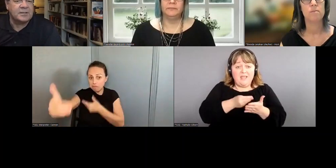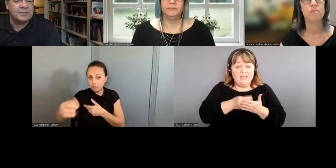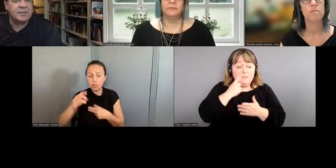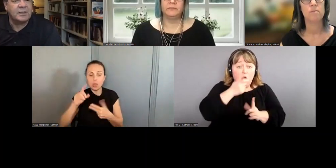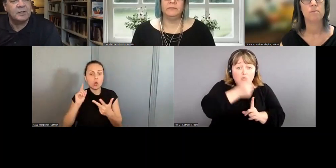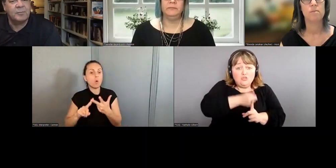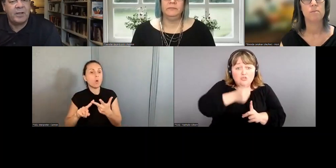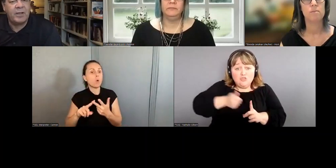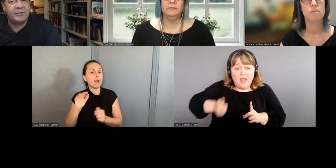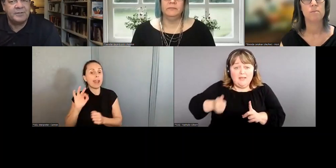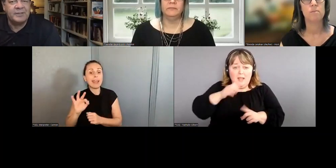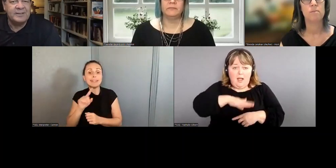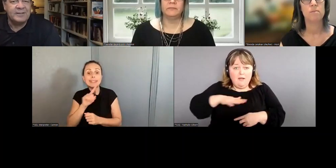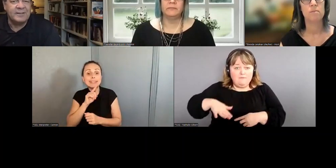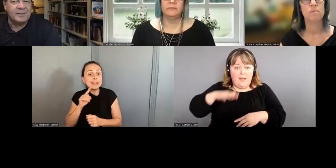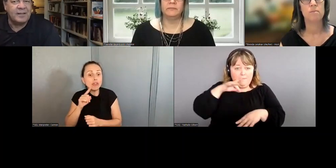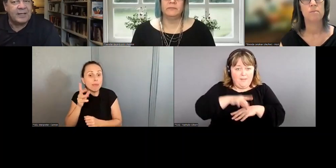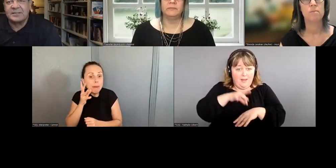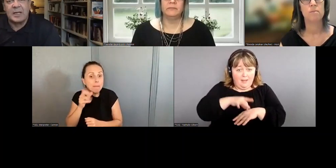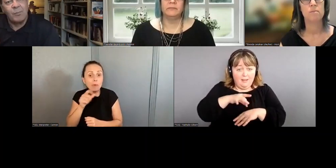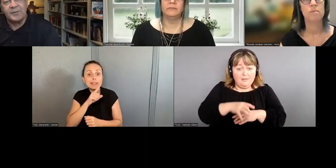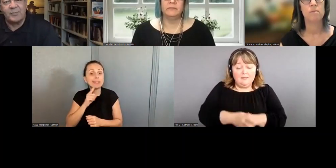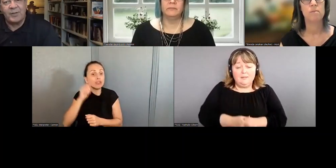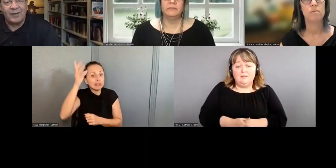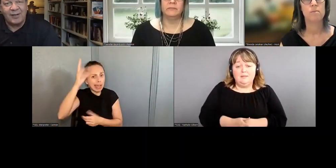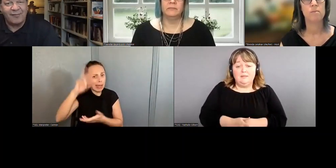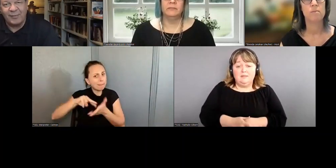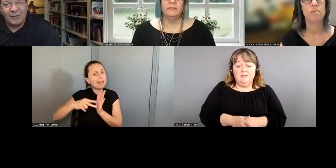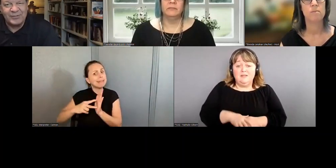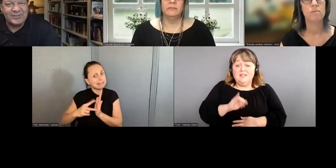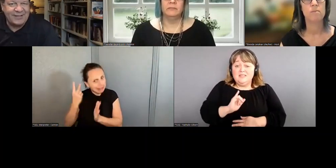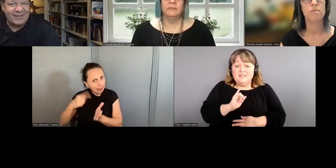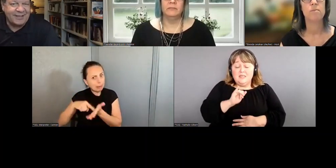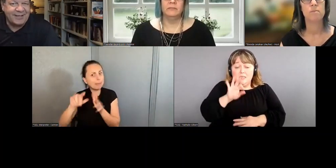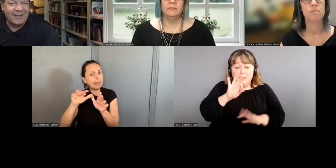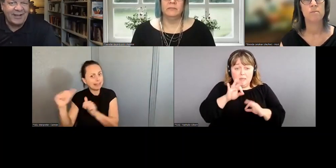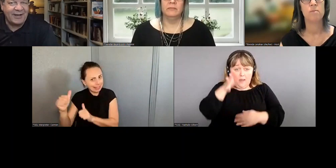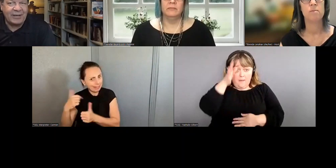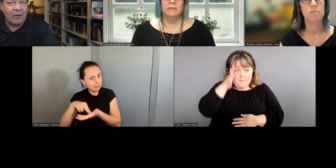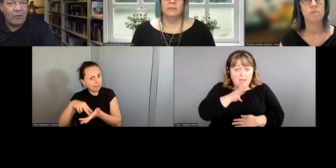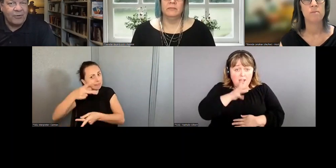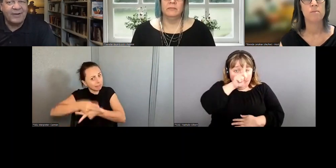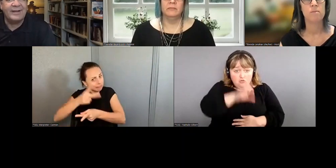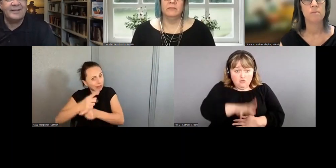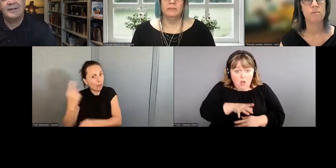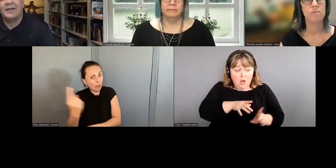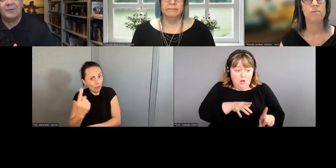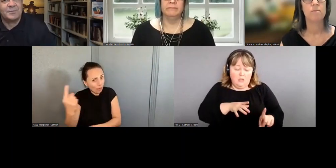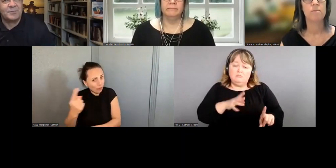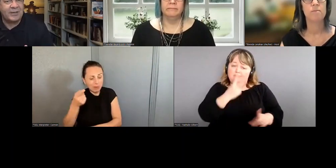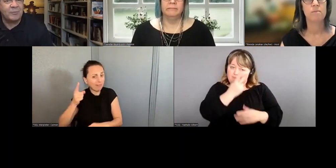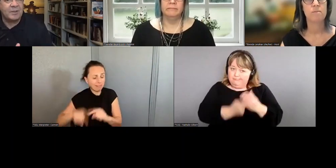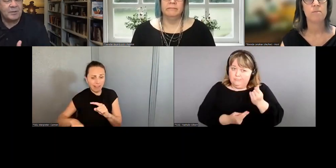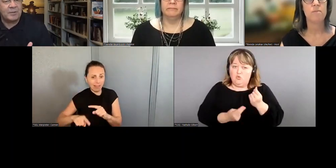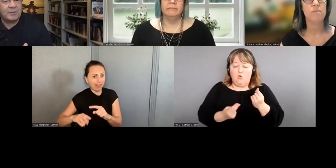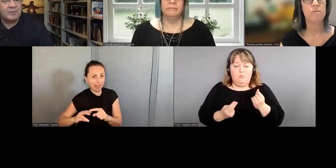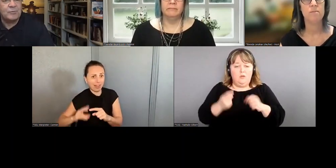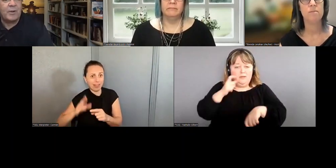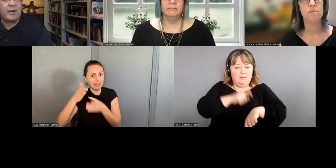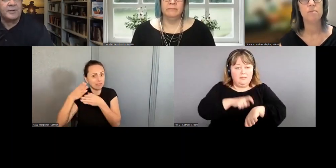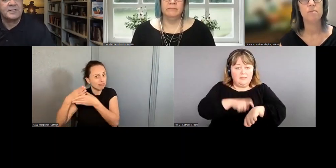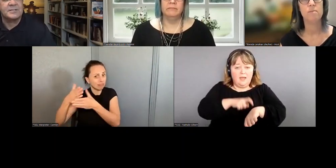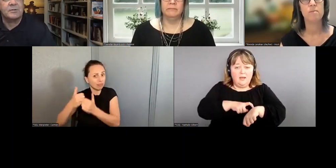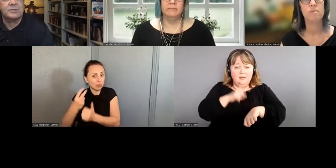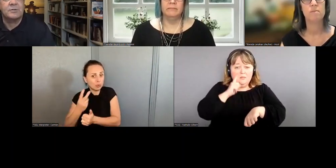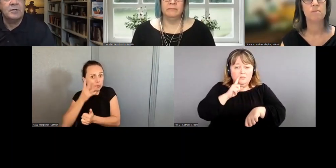a single parent, then they get double the paid leave because they are taking care alone and they cannot spread it with two